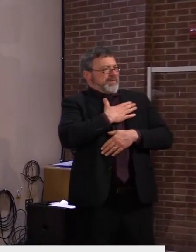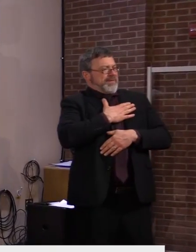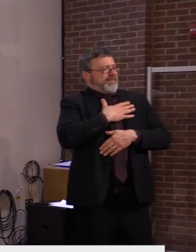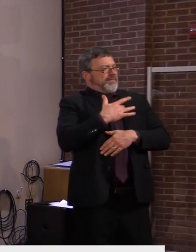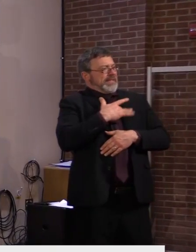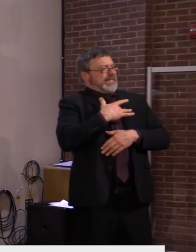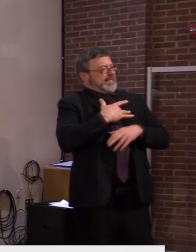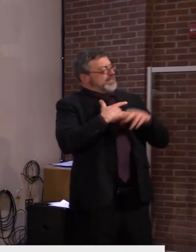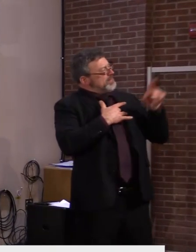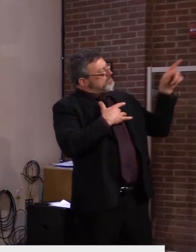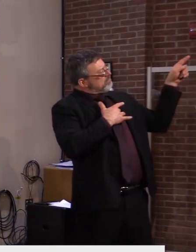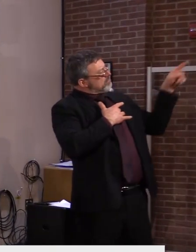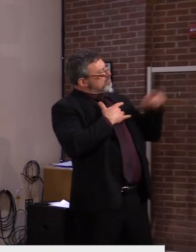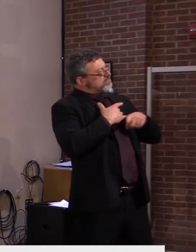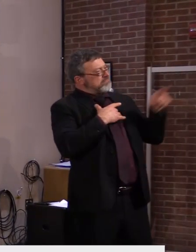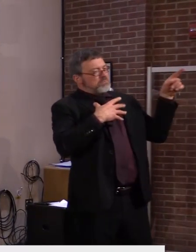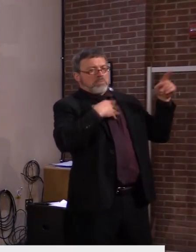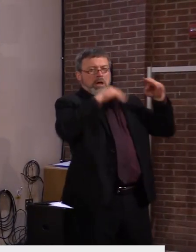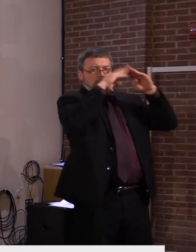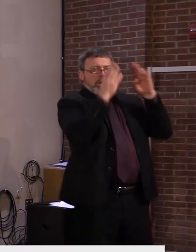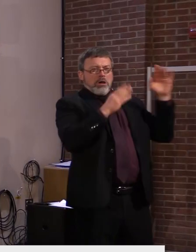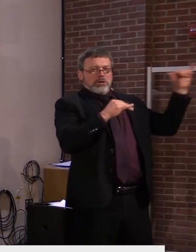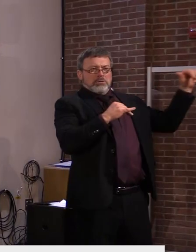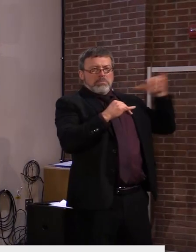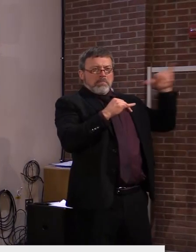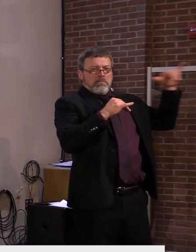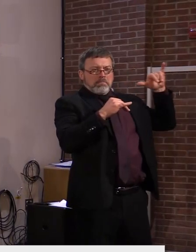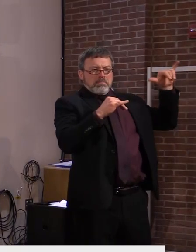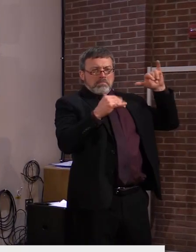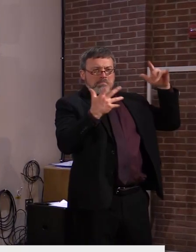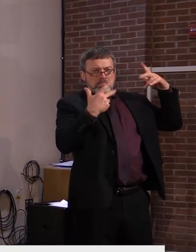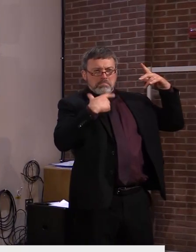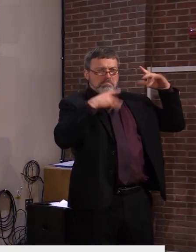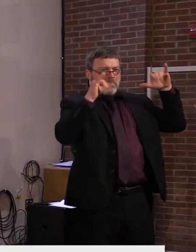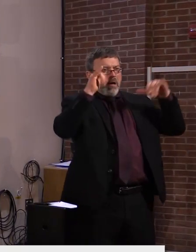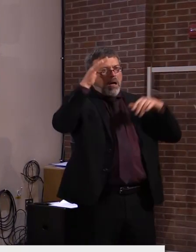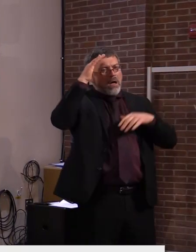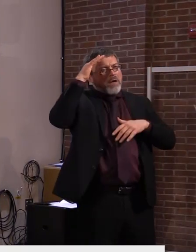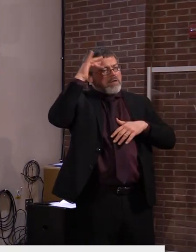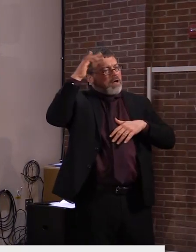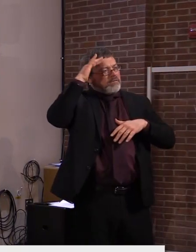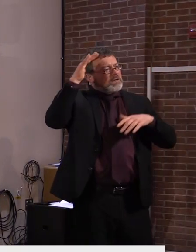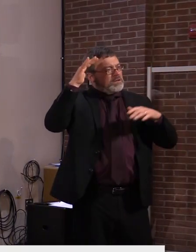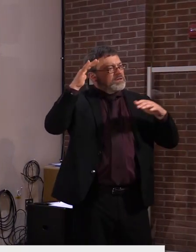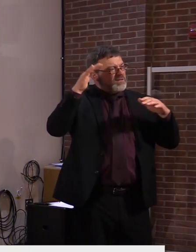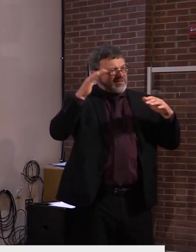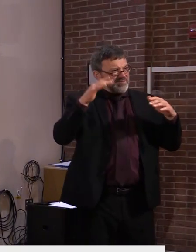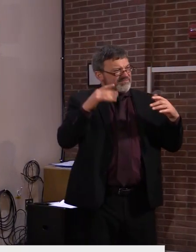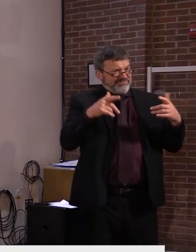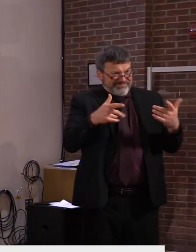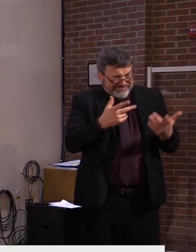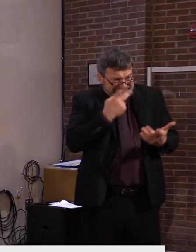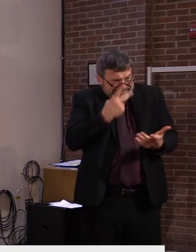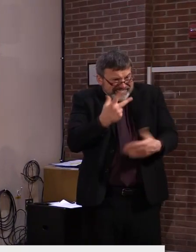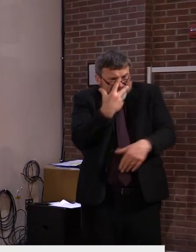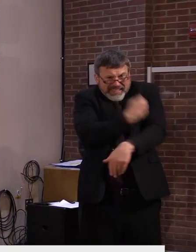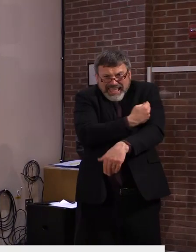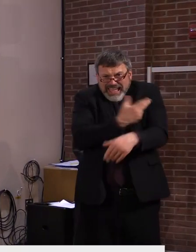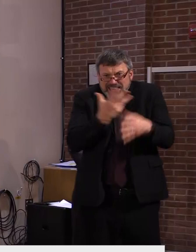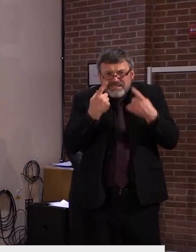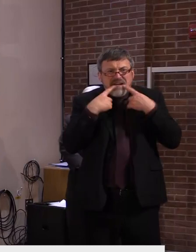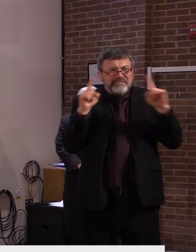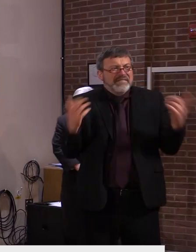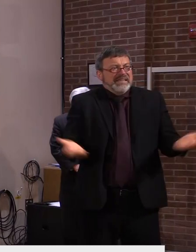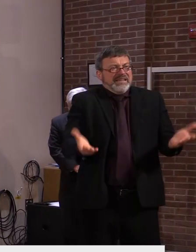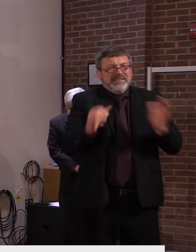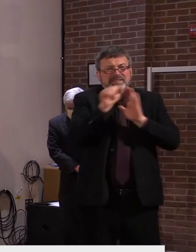that we do, and we've seen some success. So it's just a difference of opinion, and